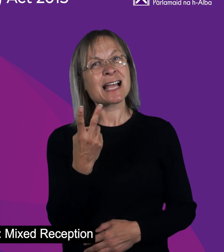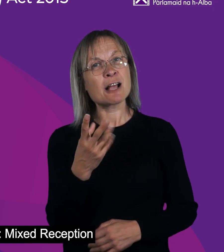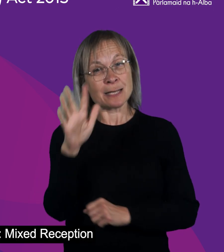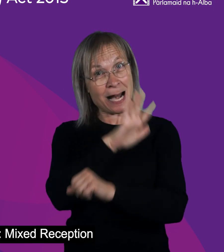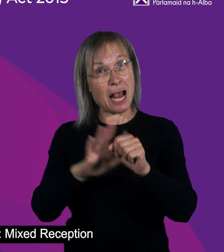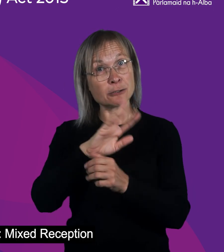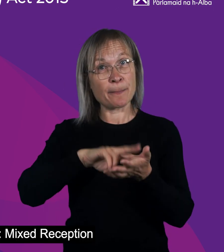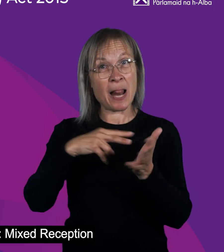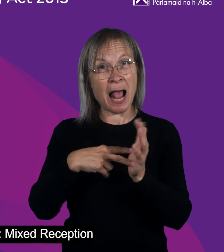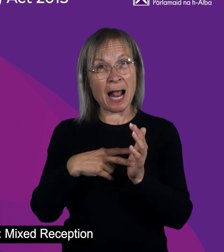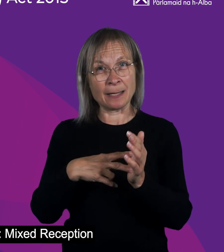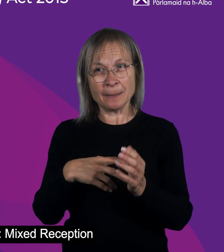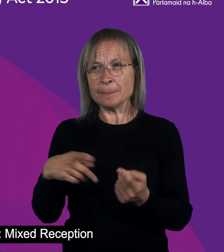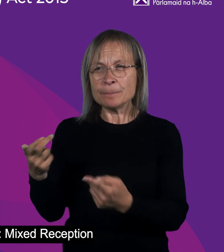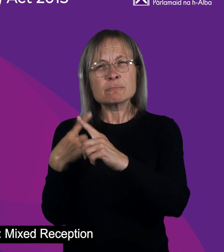Second National Plan. Mixed reception.